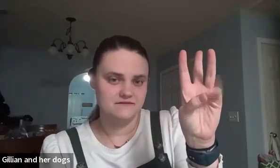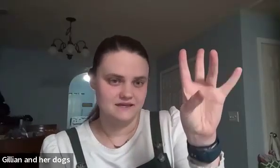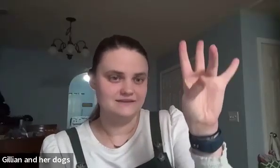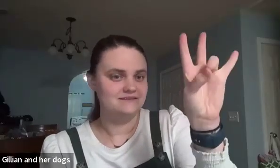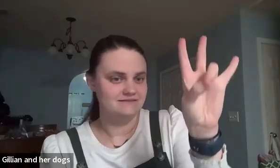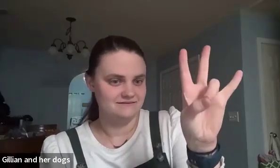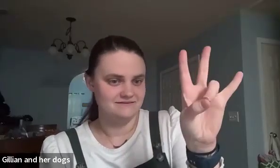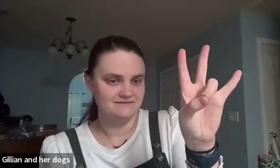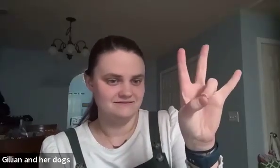7,